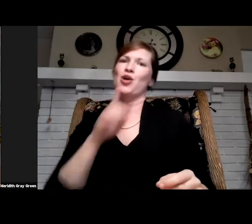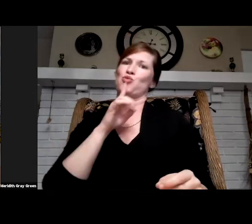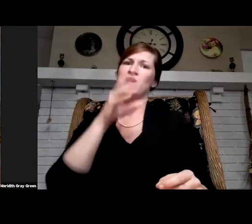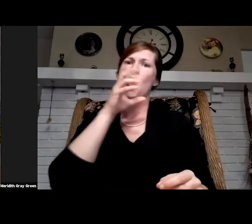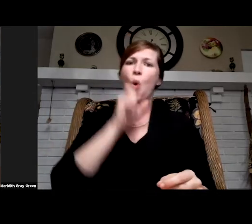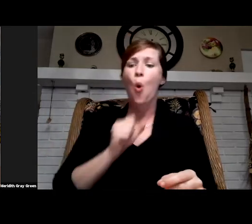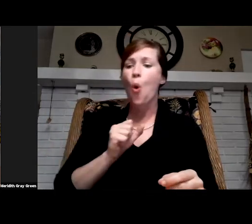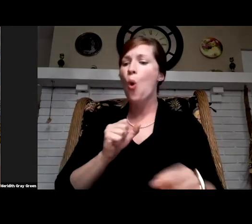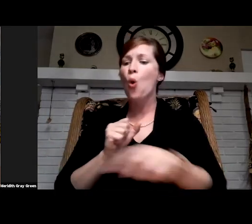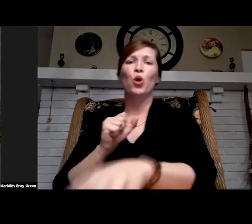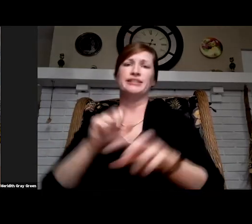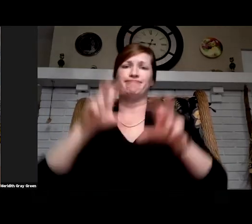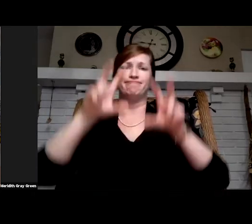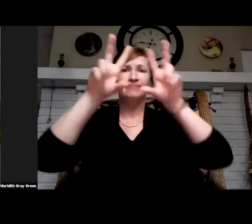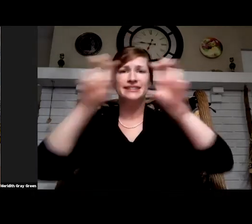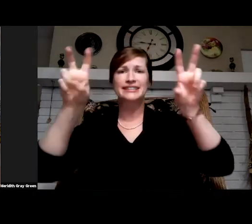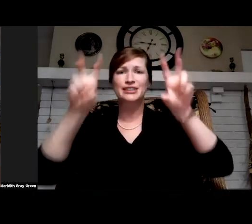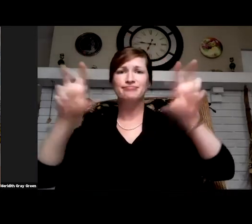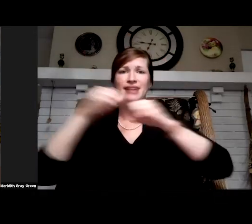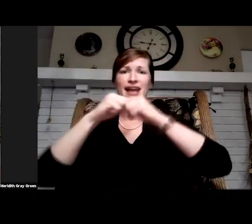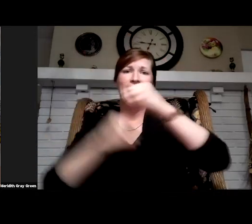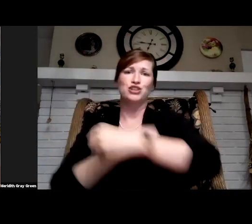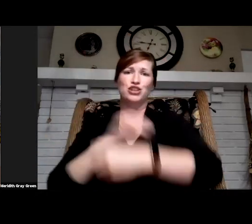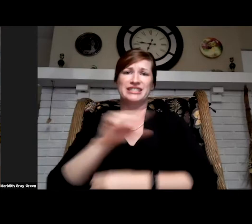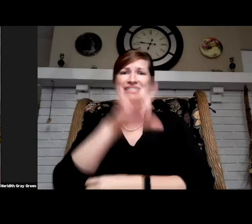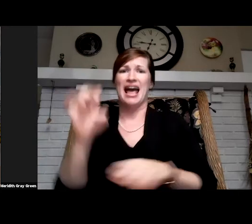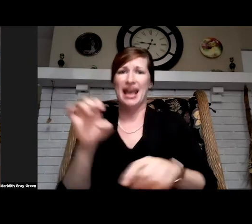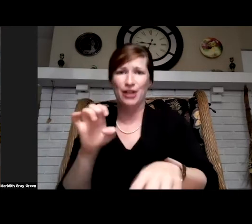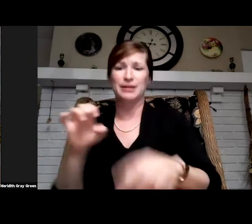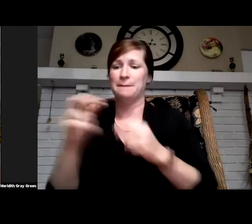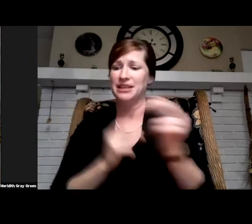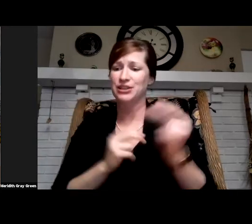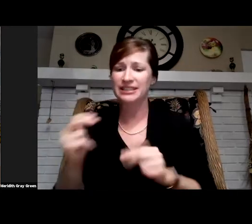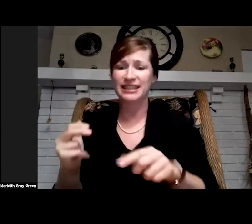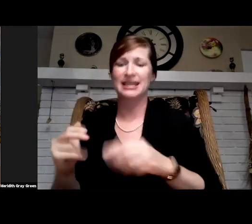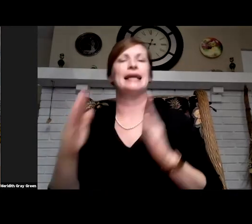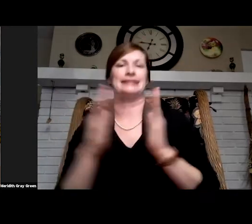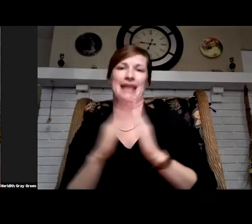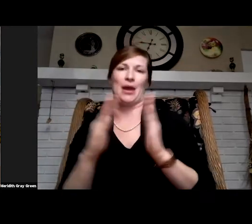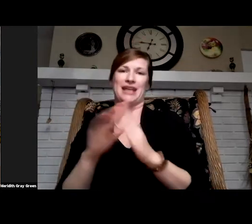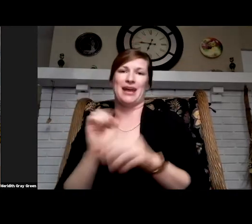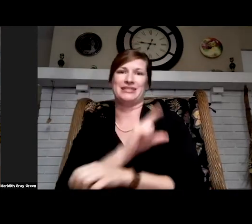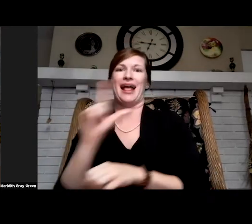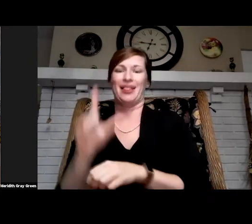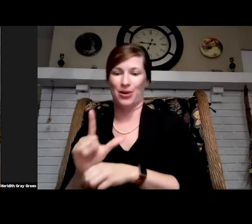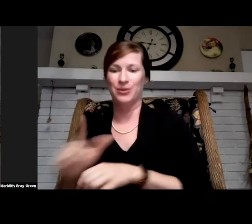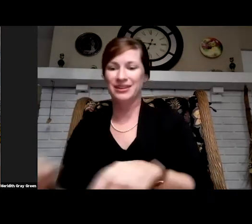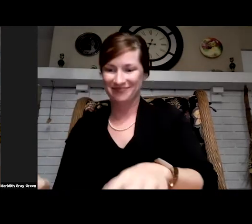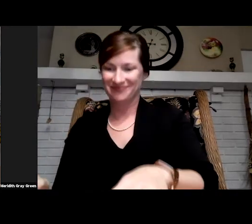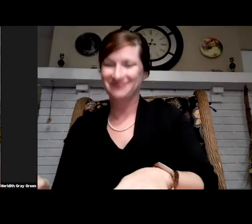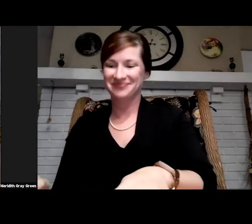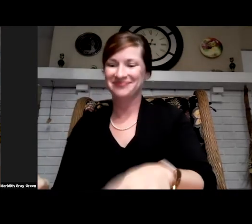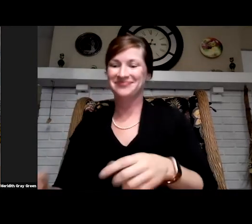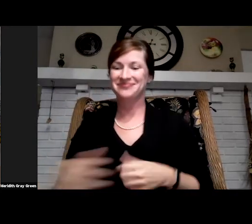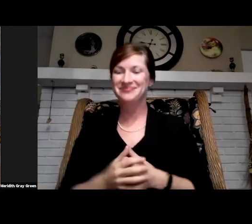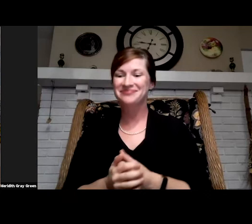The museum's first location was in a really old neo-Renaissance style building in